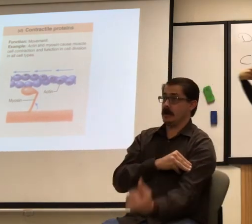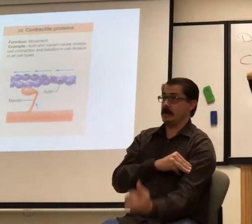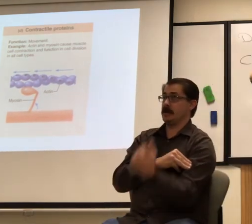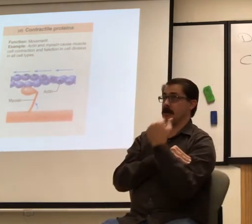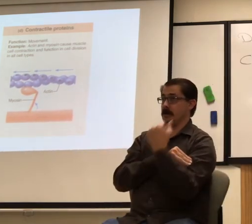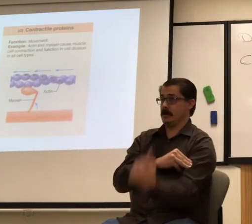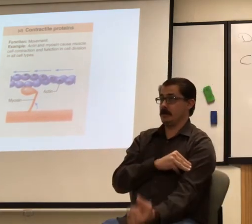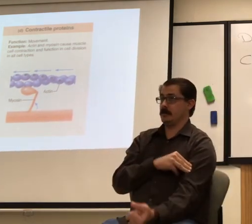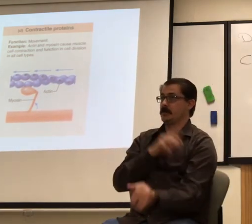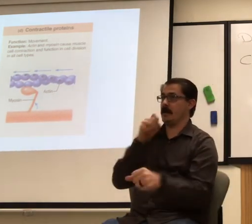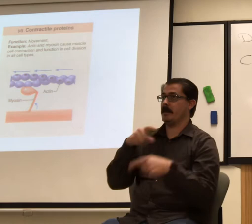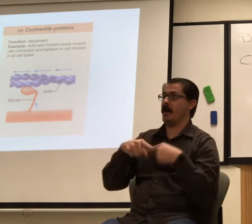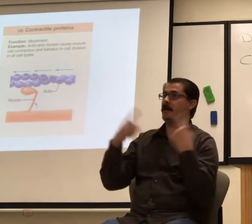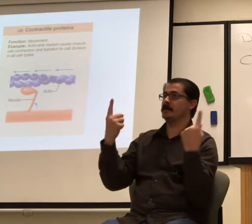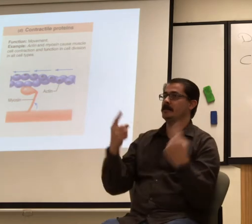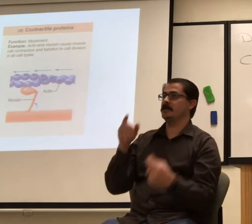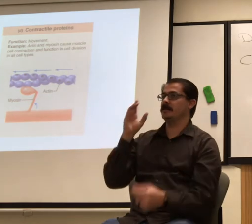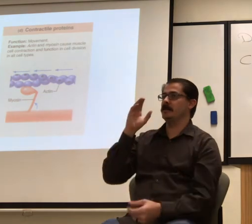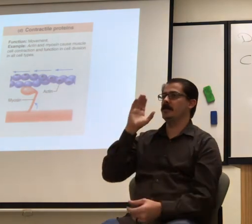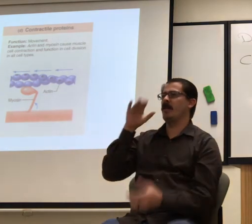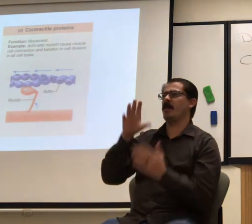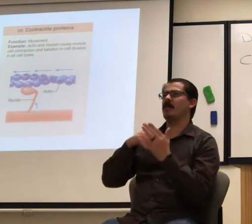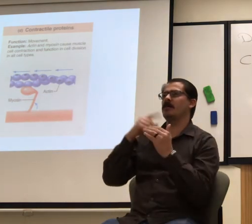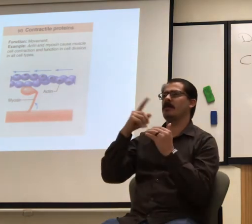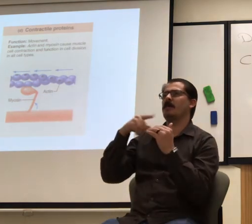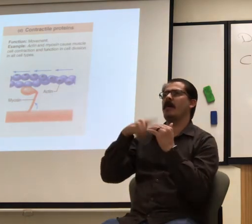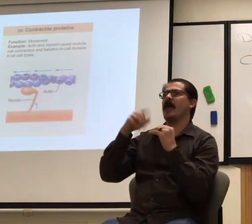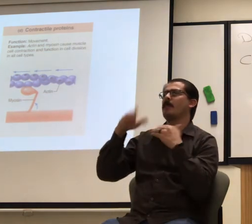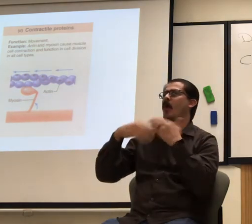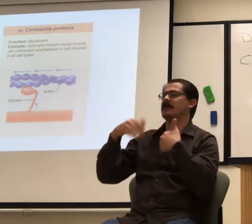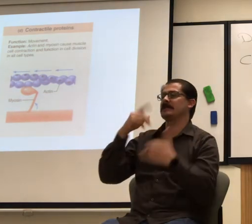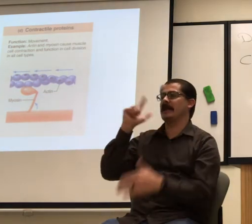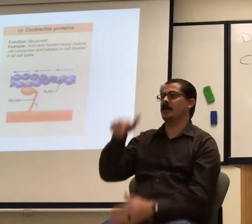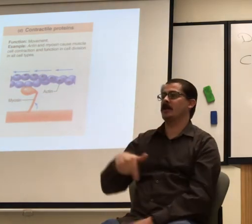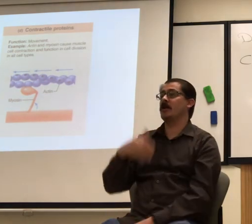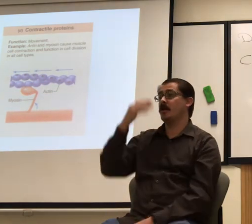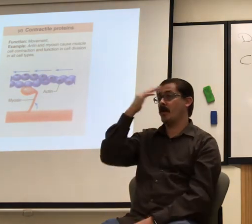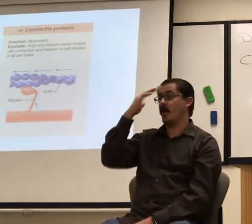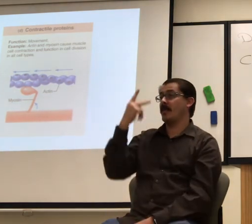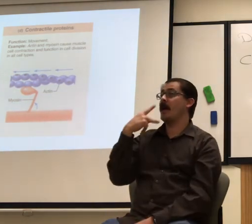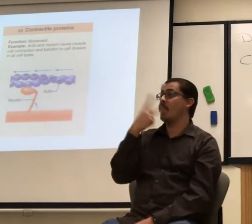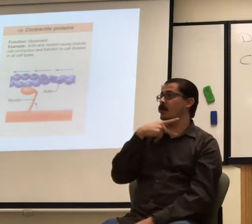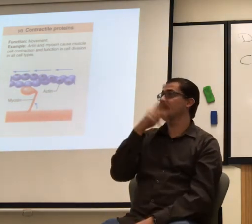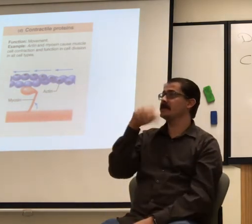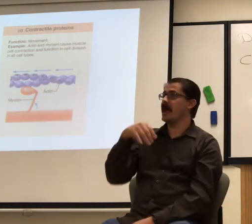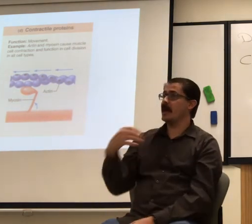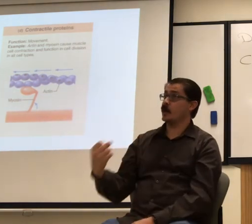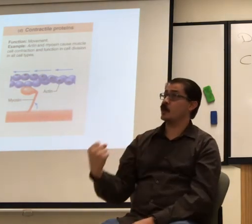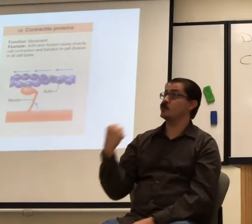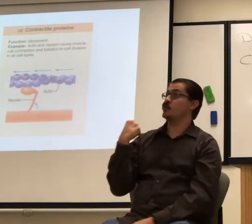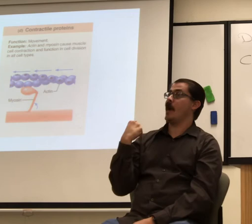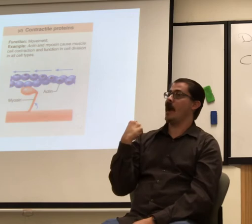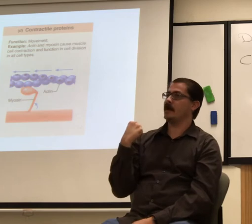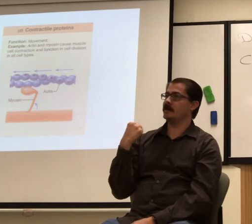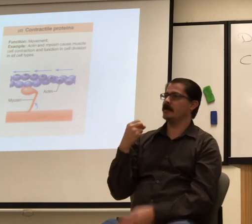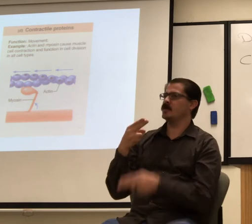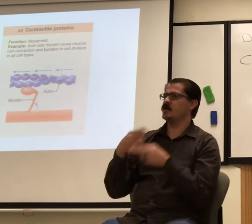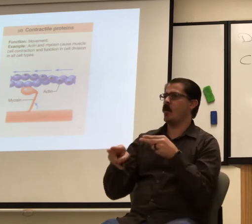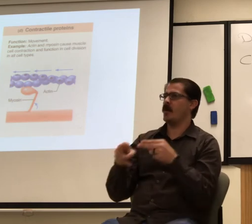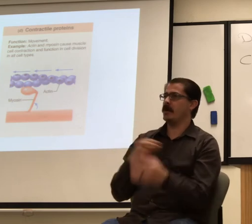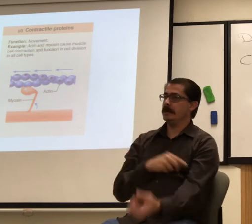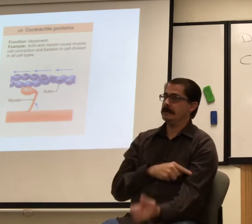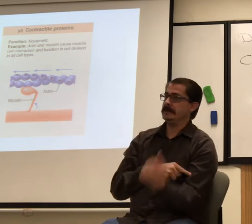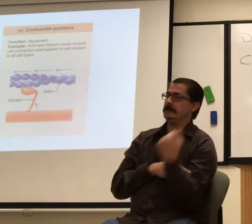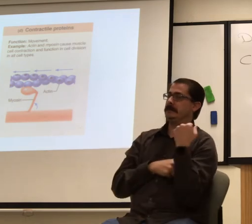different directions. Well, anyways, we'll learn about that process later. Just know that proteins can contract, shorten. That's what contract